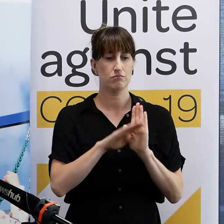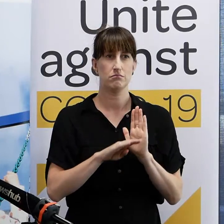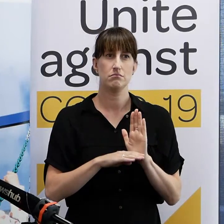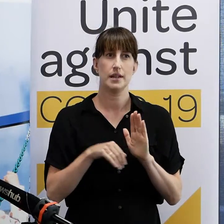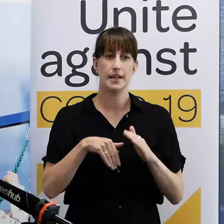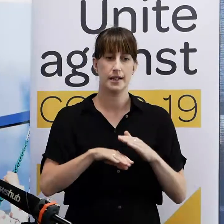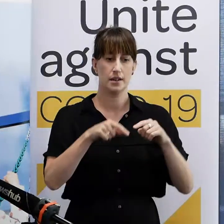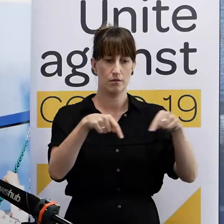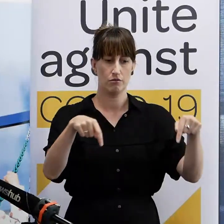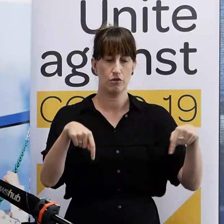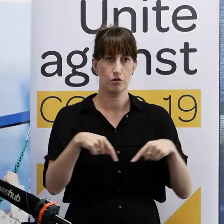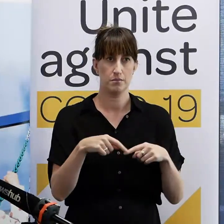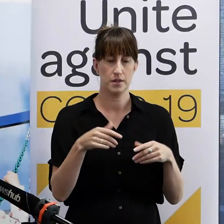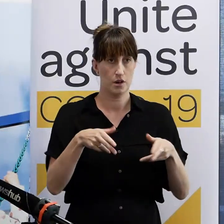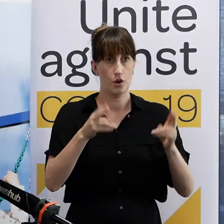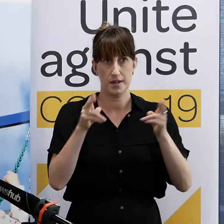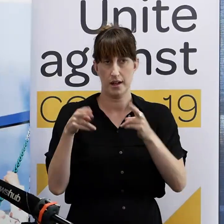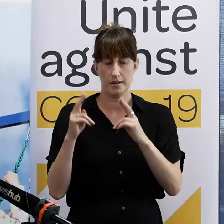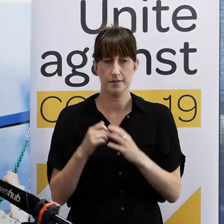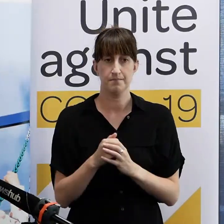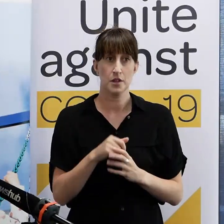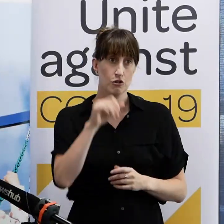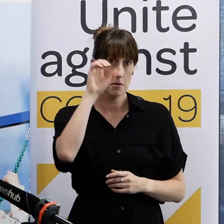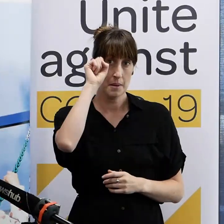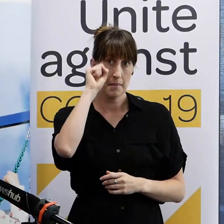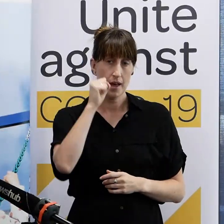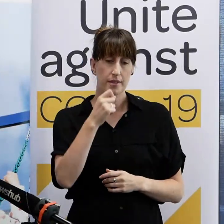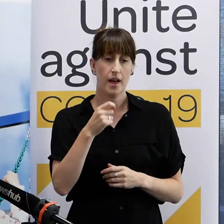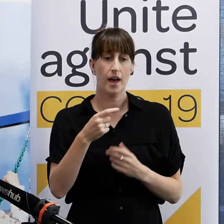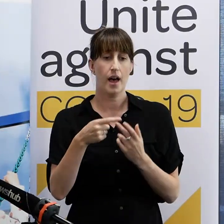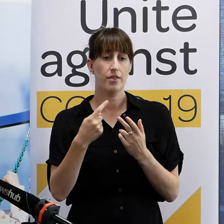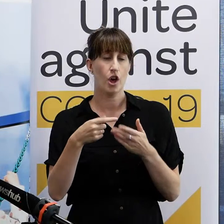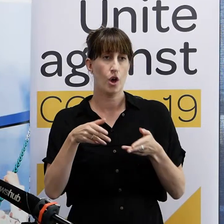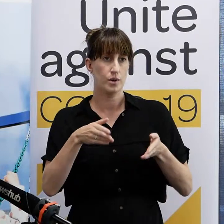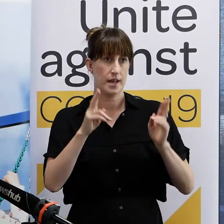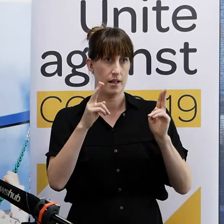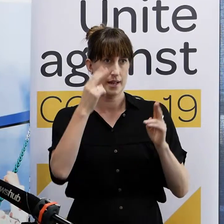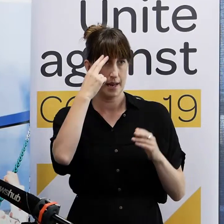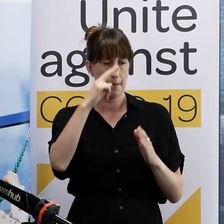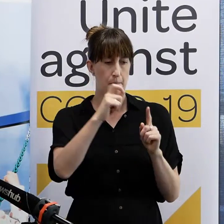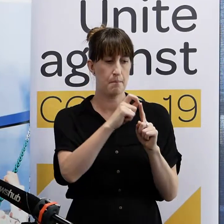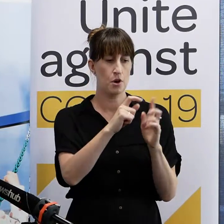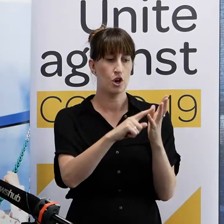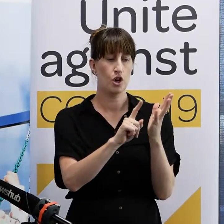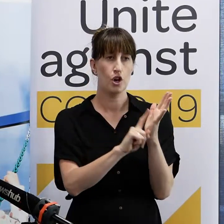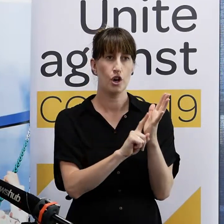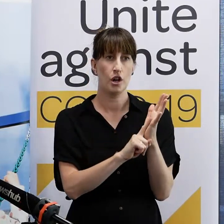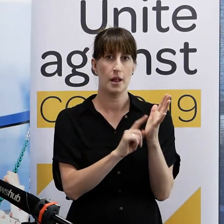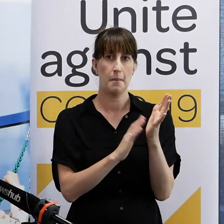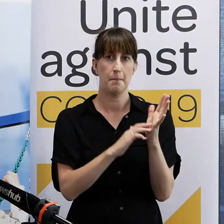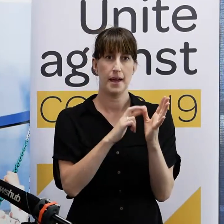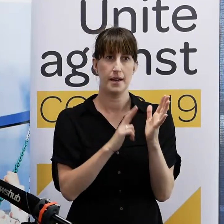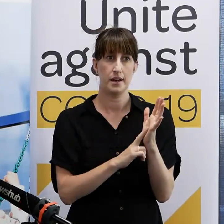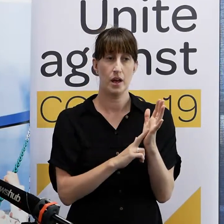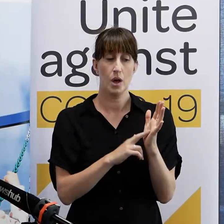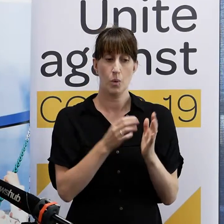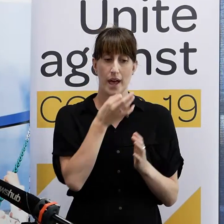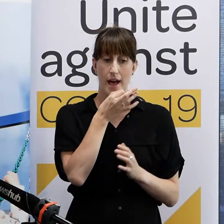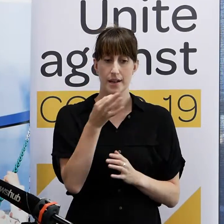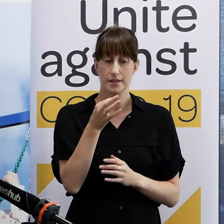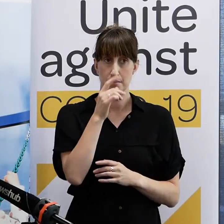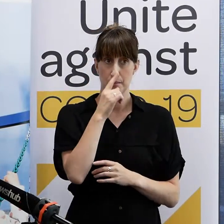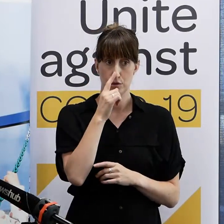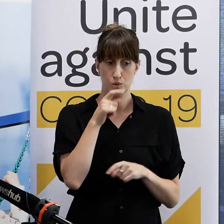Pullman incident, where you'll recall as a temporary measure, we actually asked people to remain in their rooms after that day 12